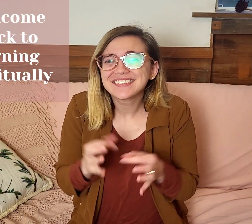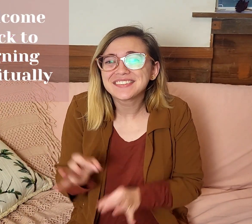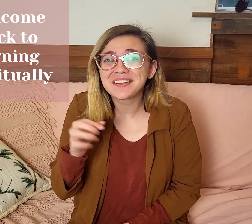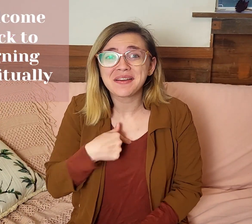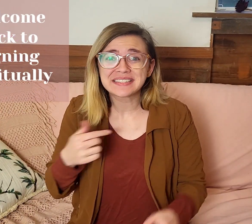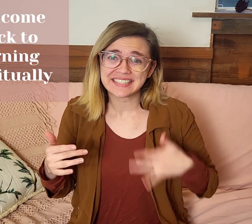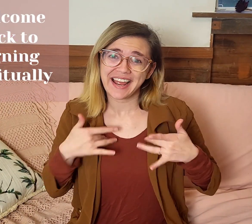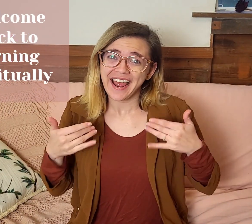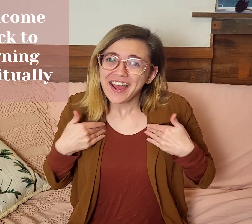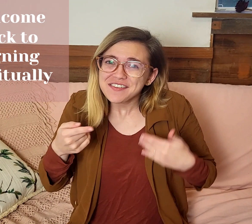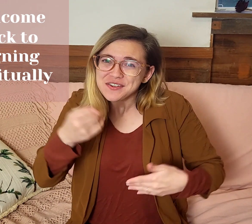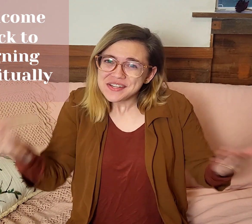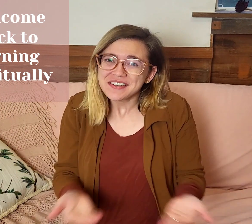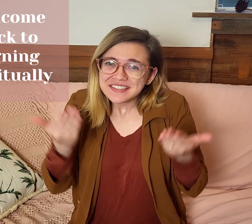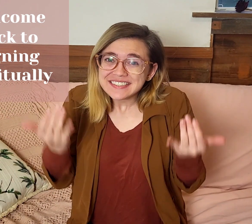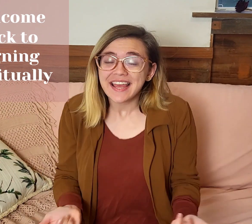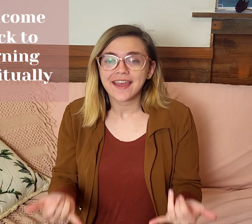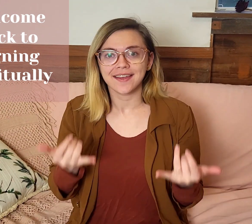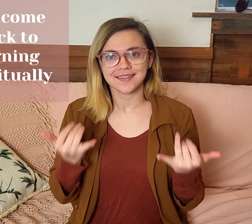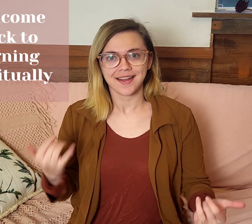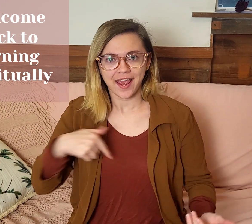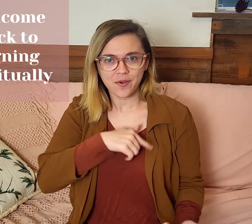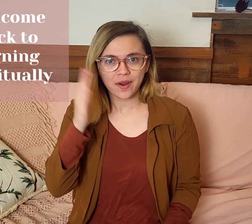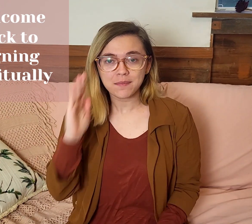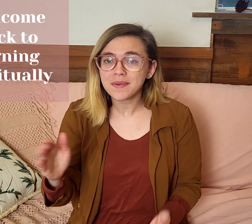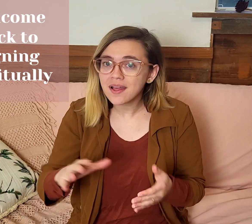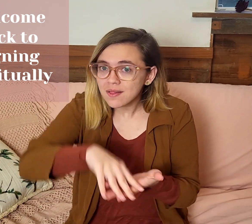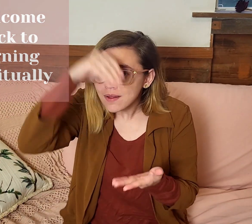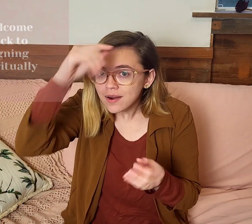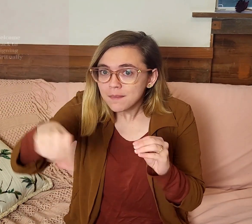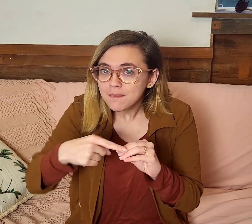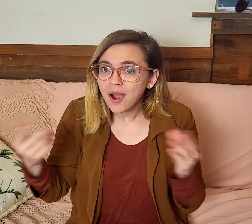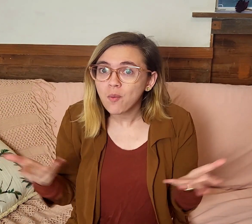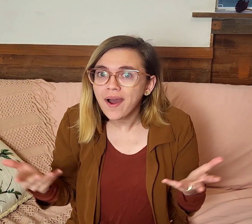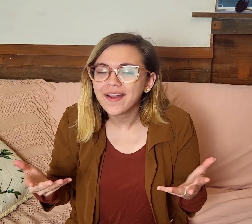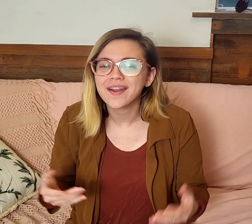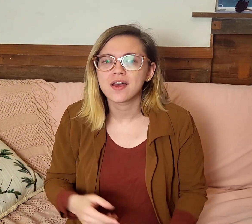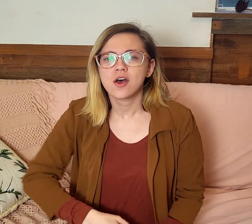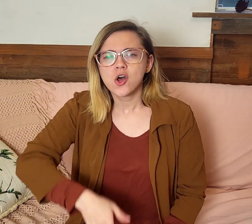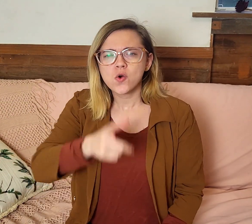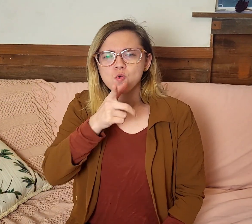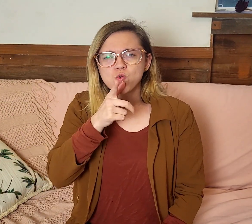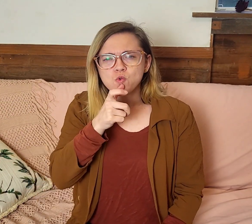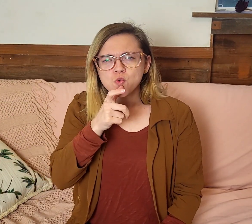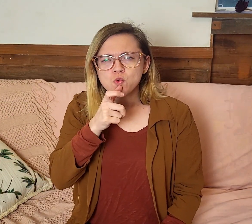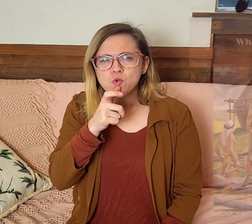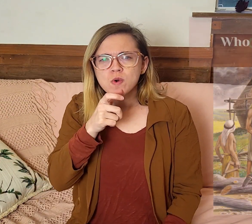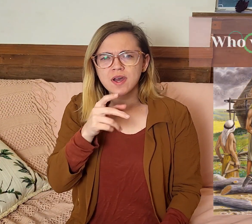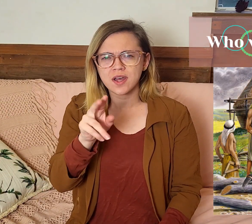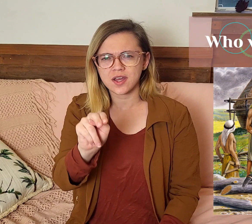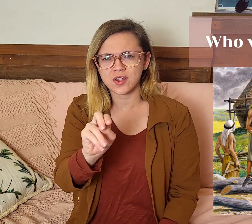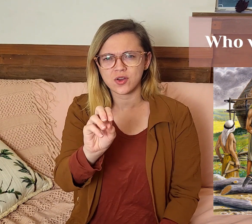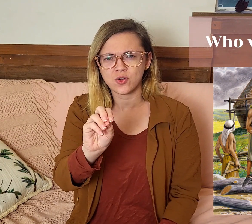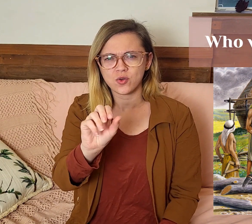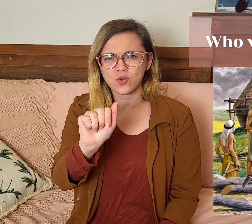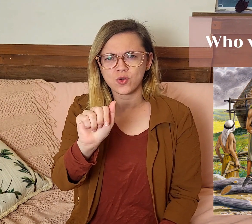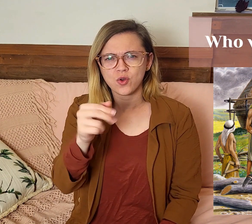to Signing Spiritually. I'm excited to have you here today. Today we are going to be learning about who